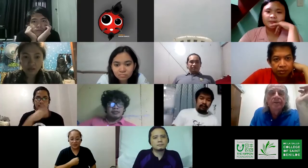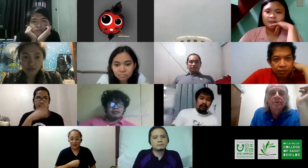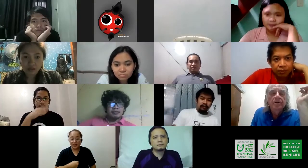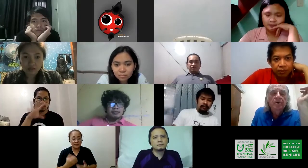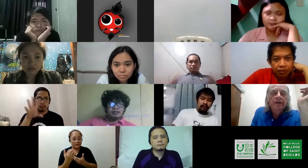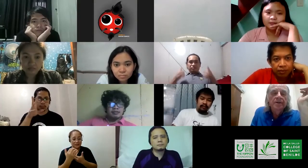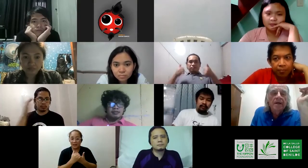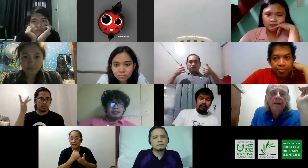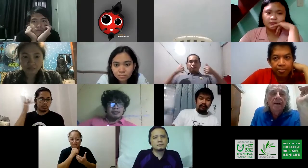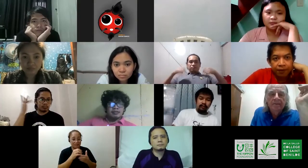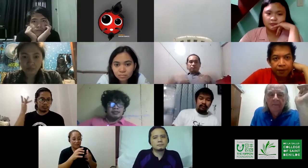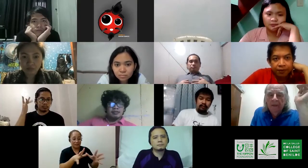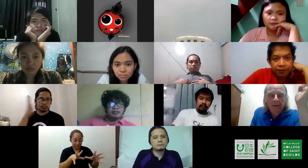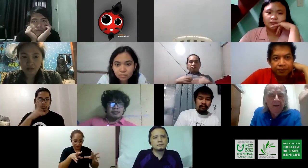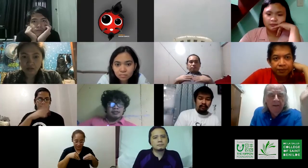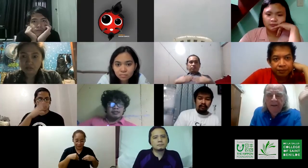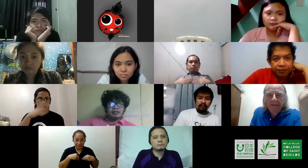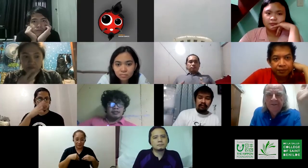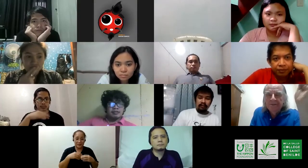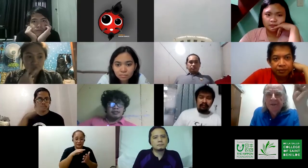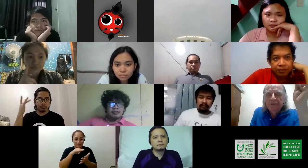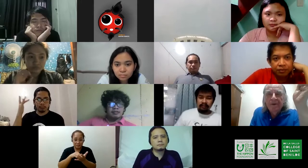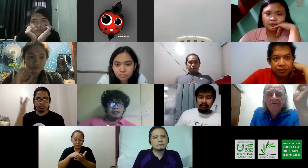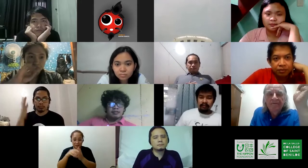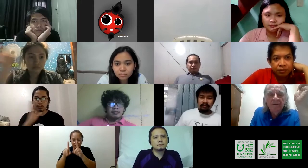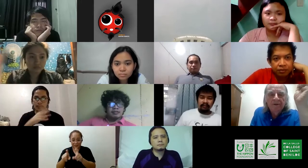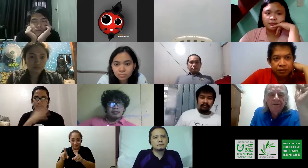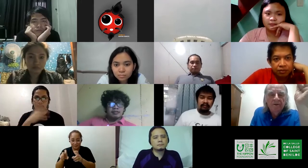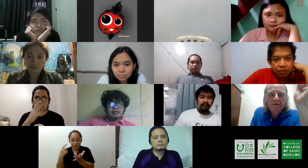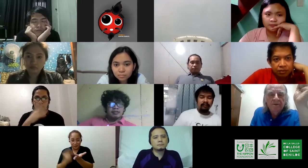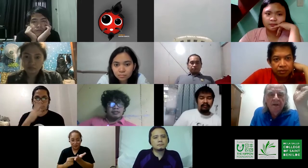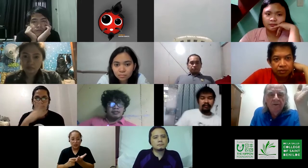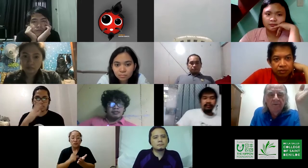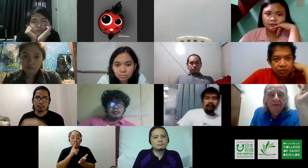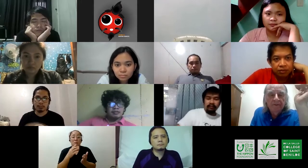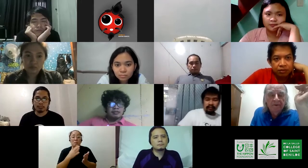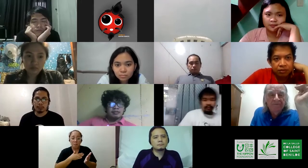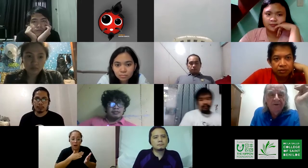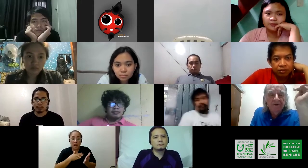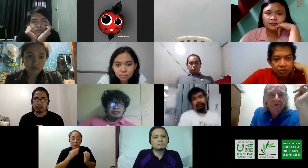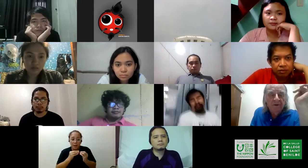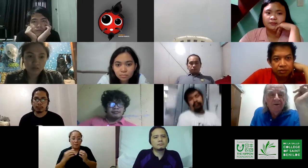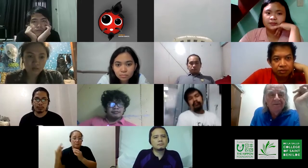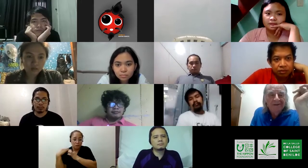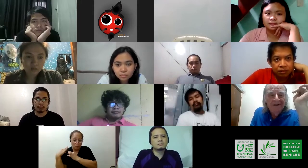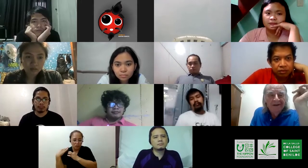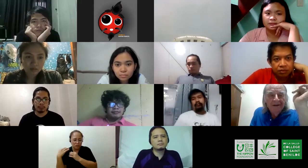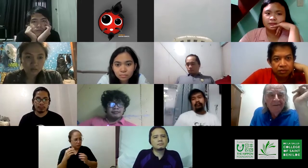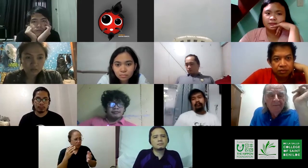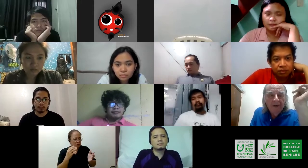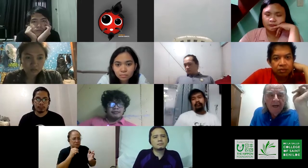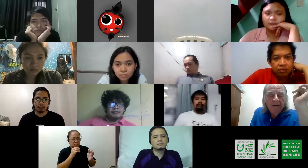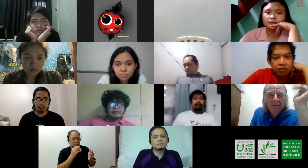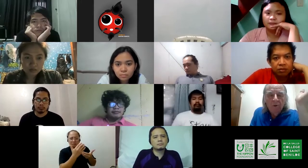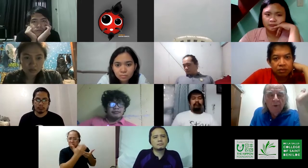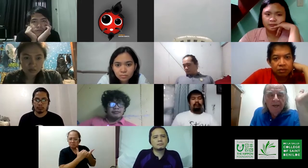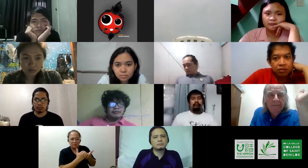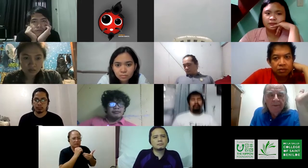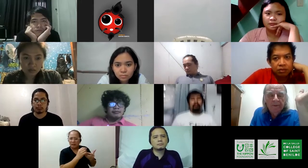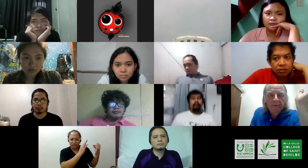midterm grades. It's as much my fault as hers. I don't think it's her fault at all. But I don't know what happened